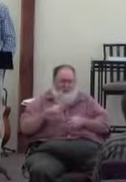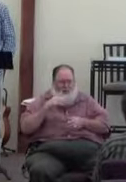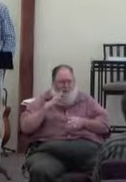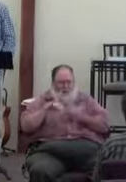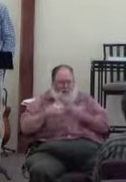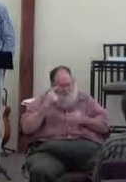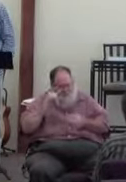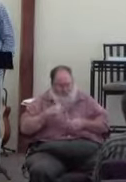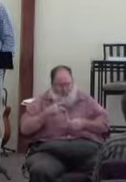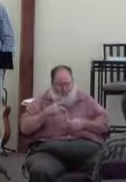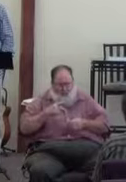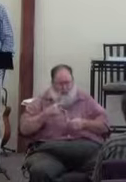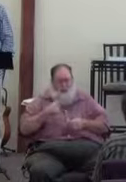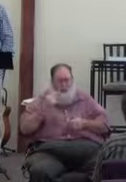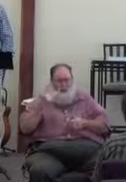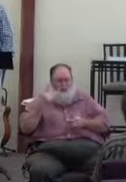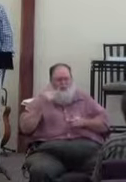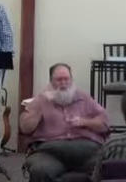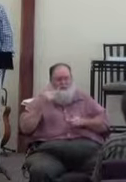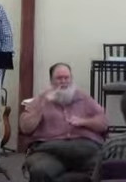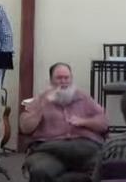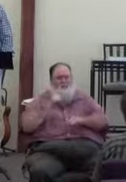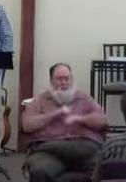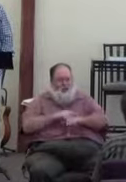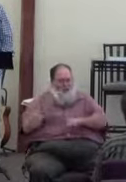me once and for all.